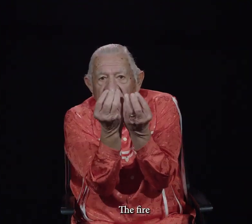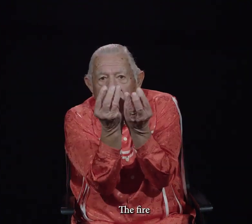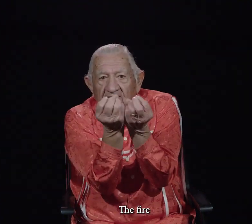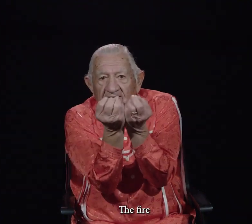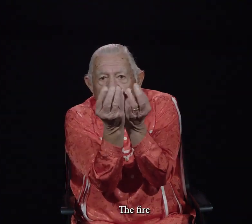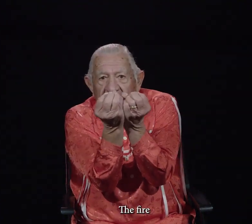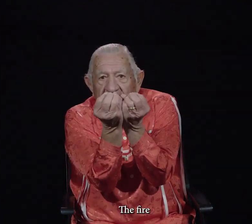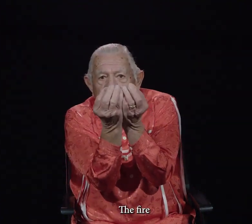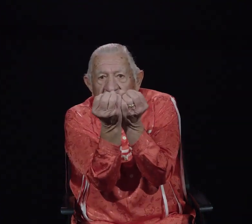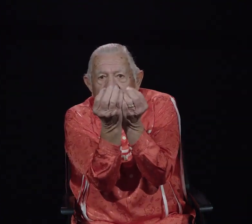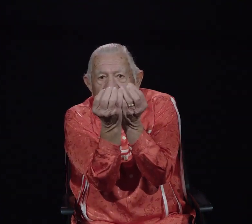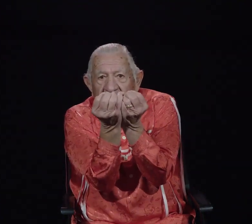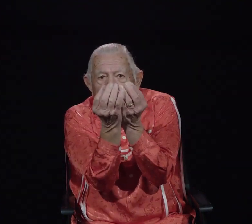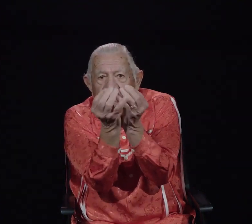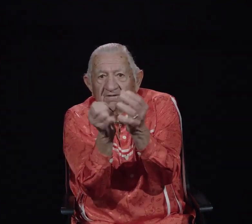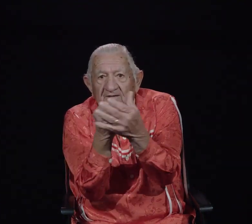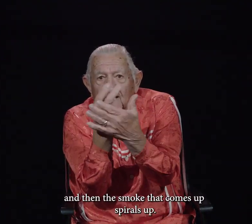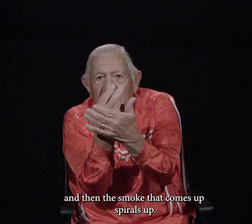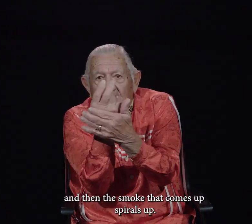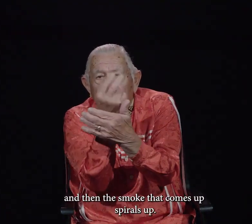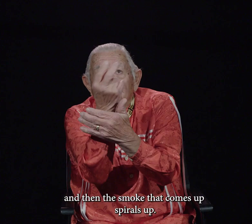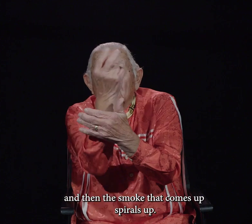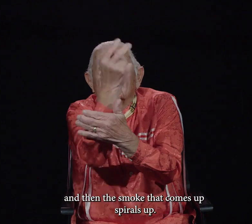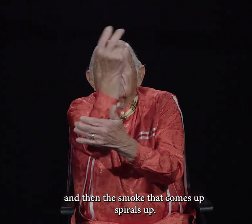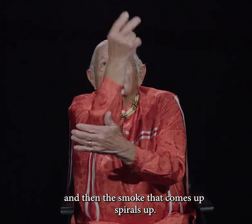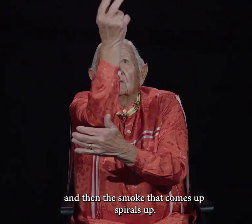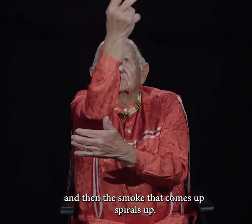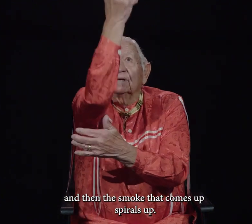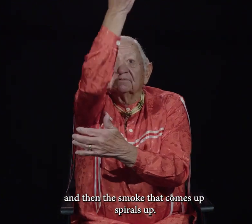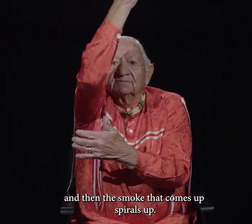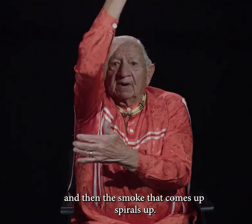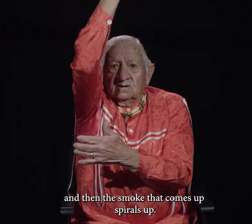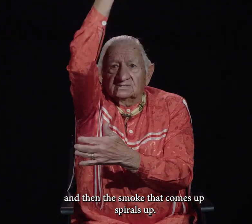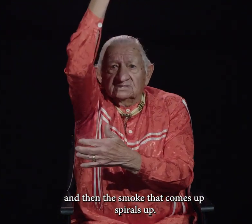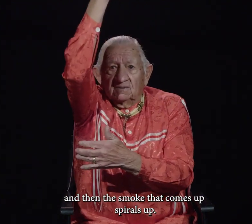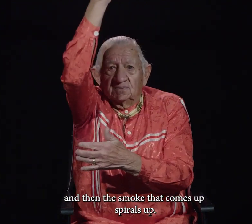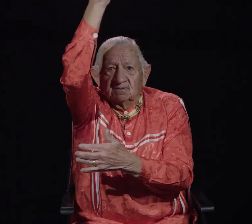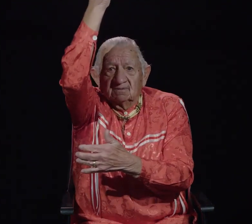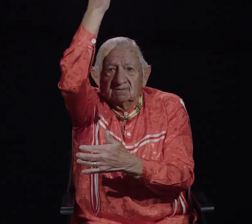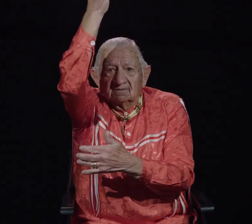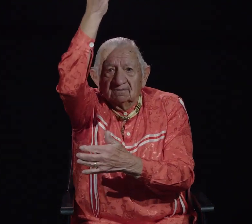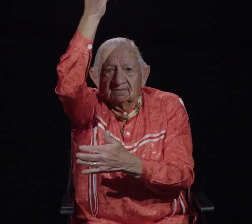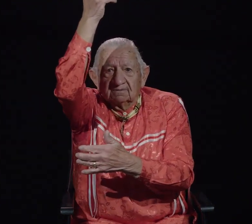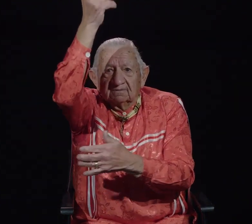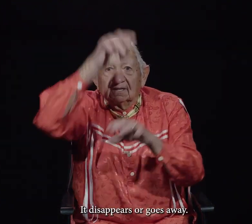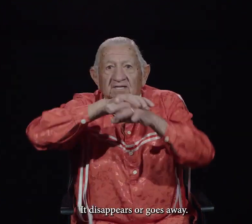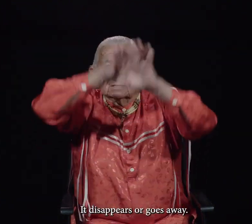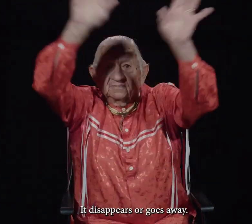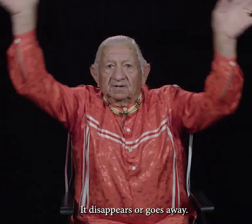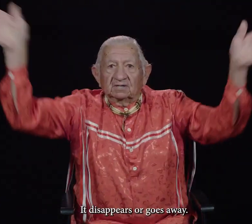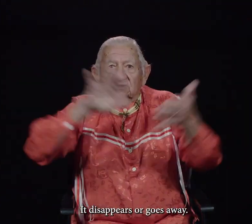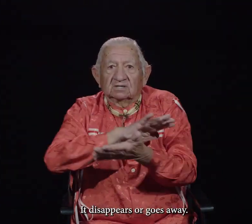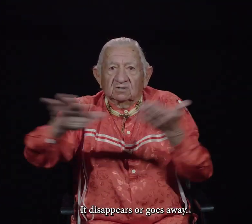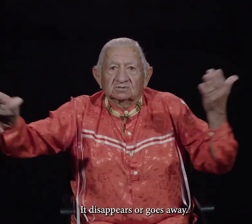fire, and then the smoke that comes up, spirals up. It disappears, it goes